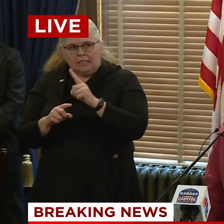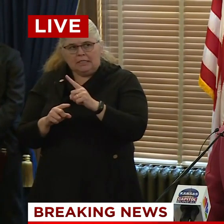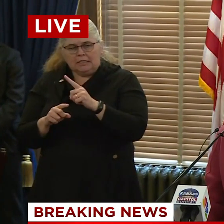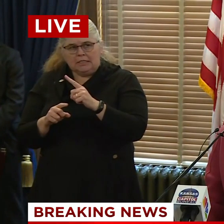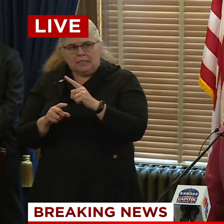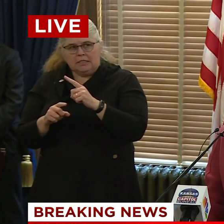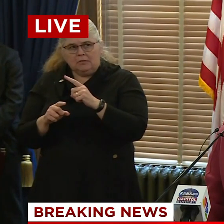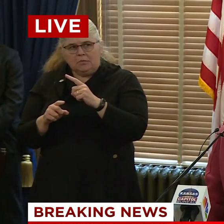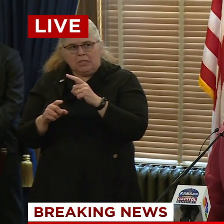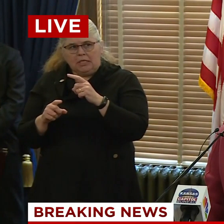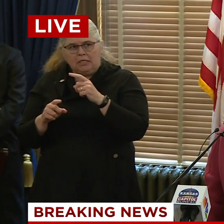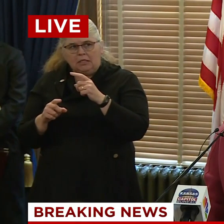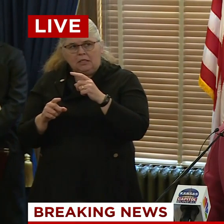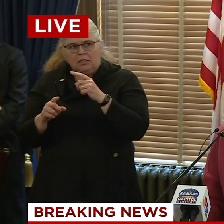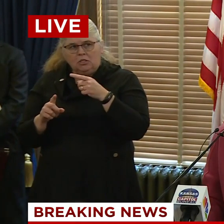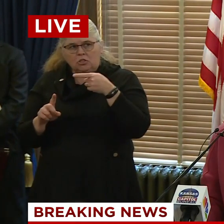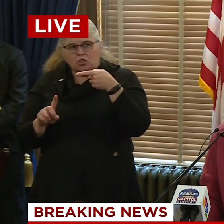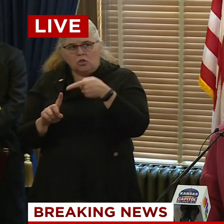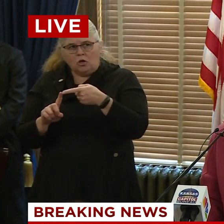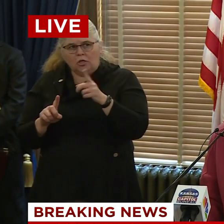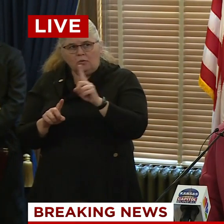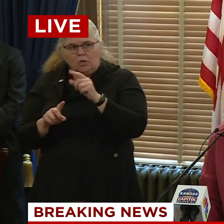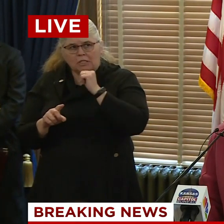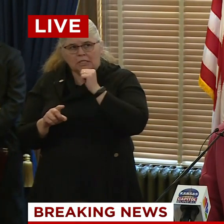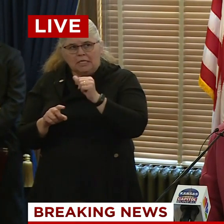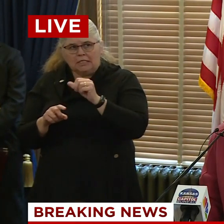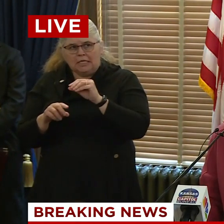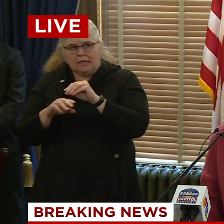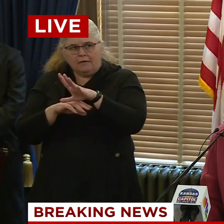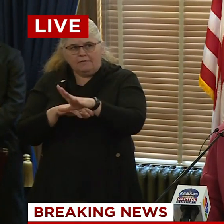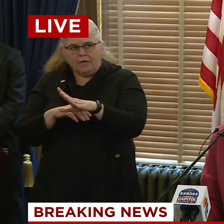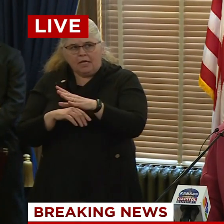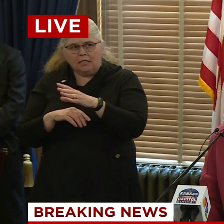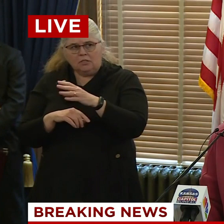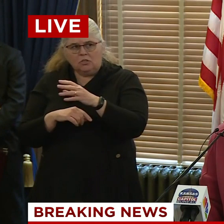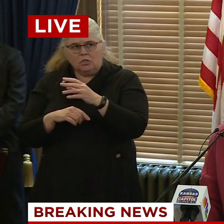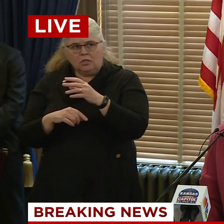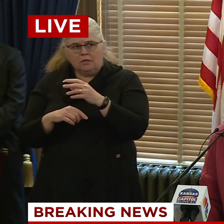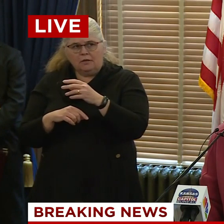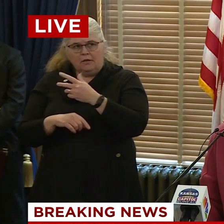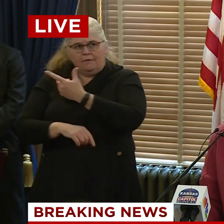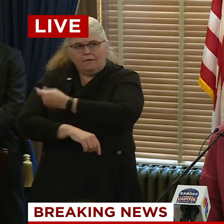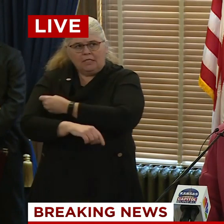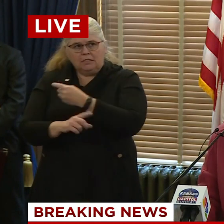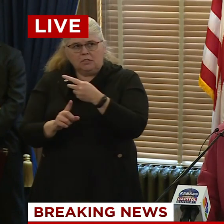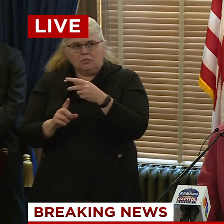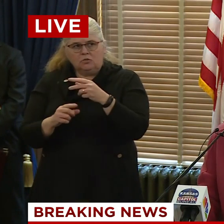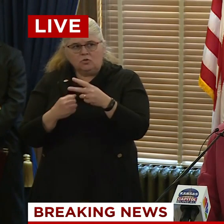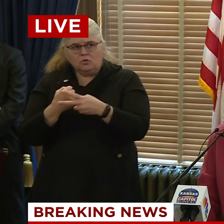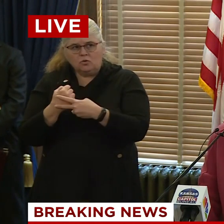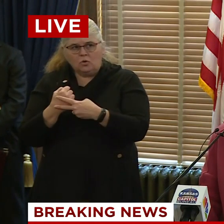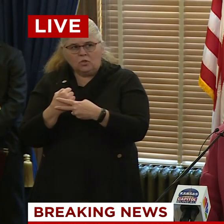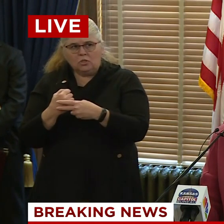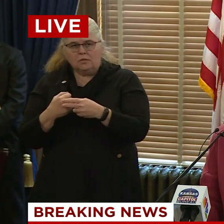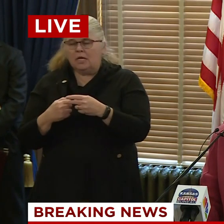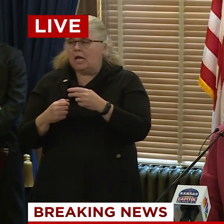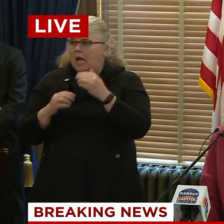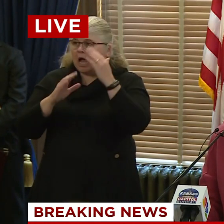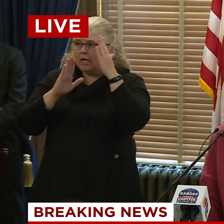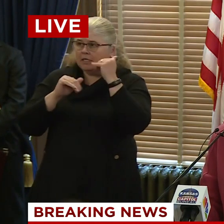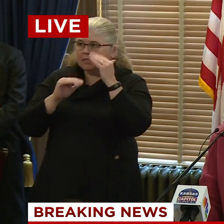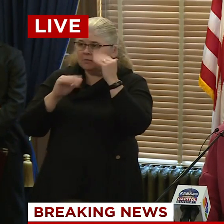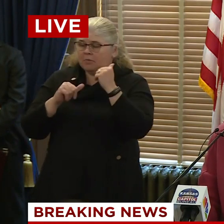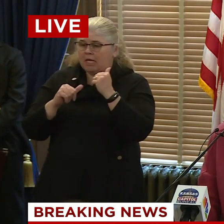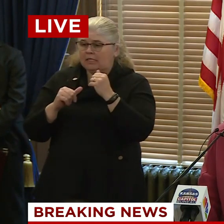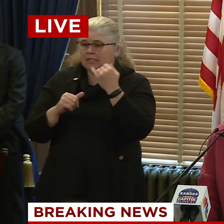affecting the vaccine storage location? I expect that every place that we are storing vaccines, whether it's in hospitals,